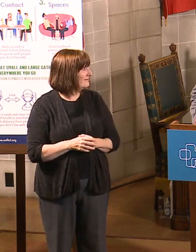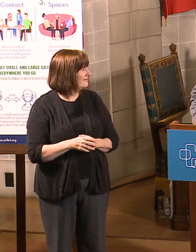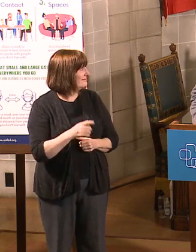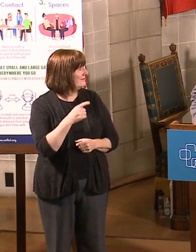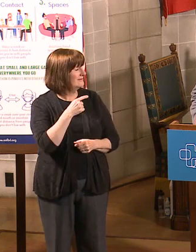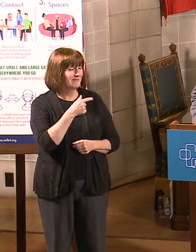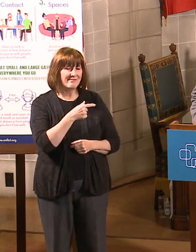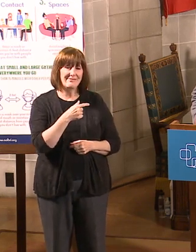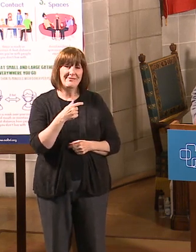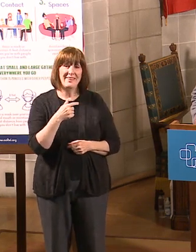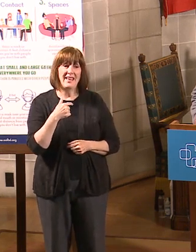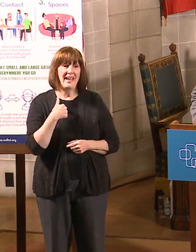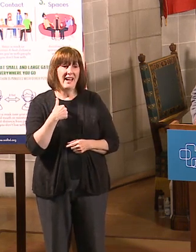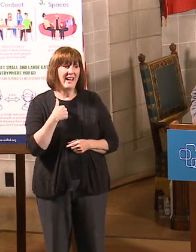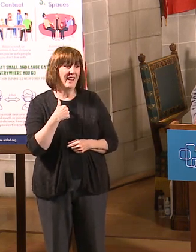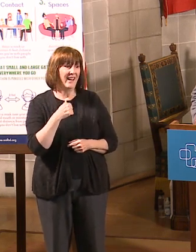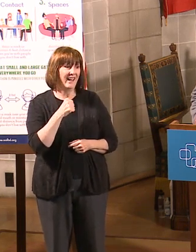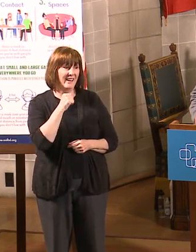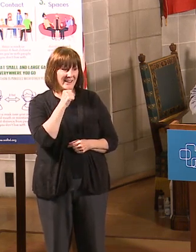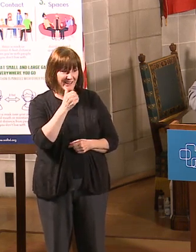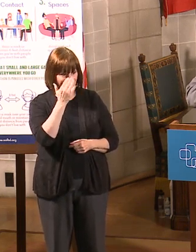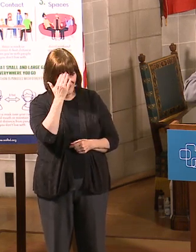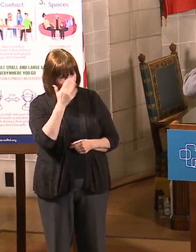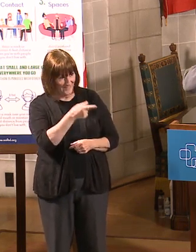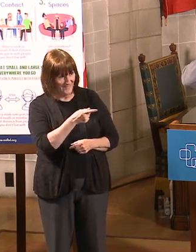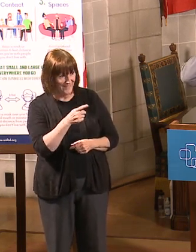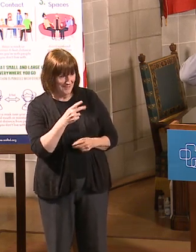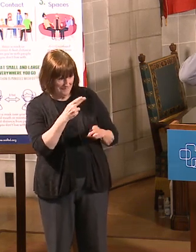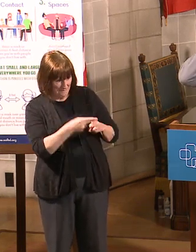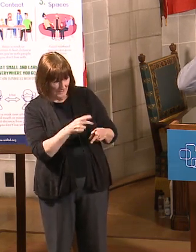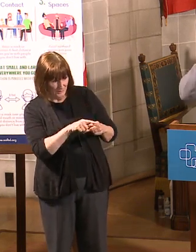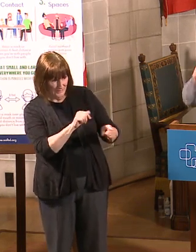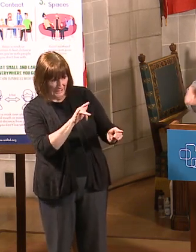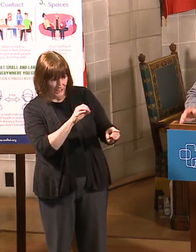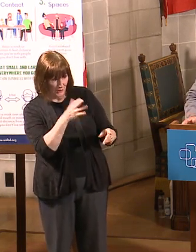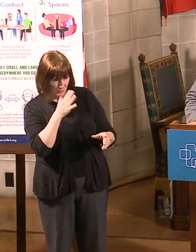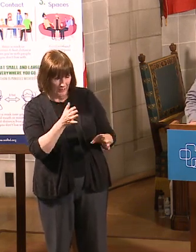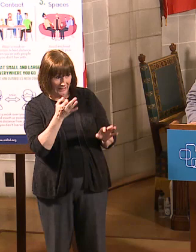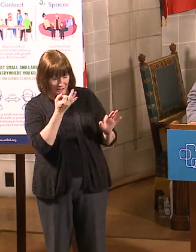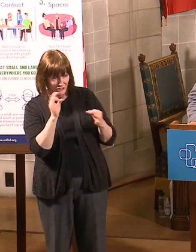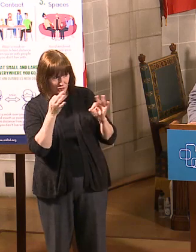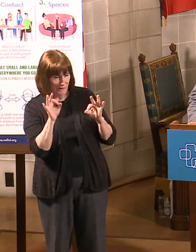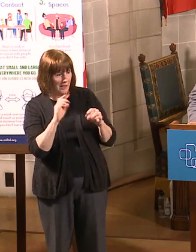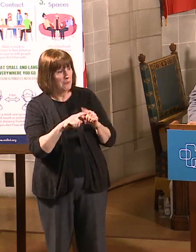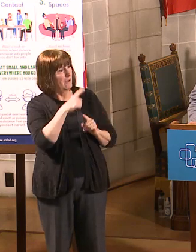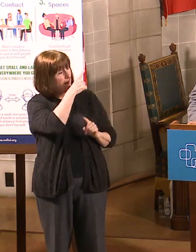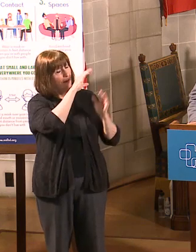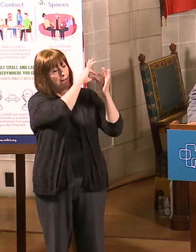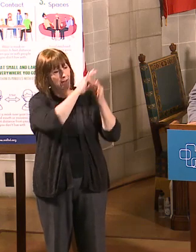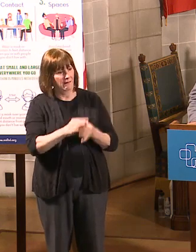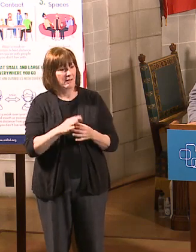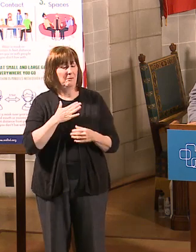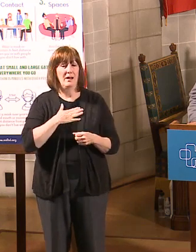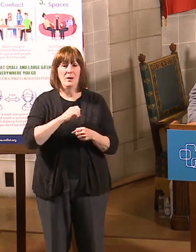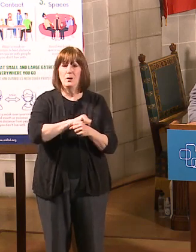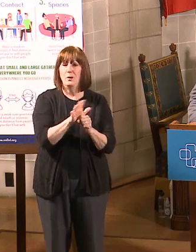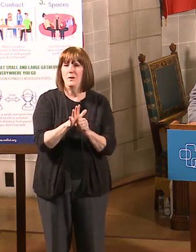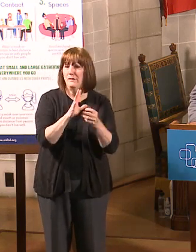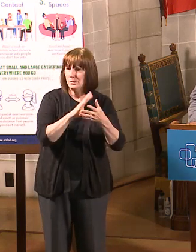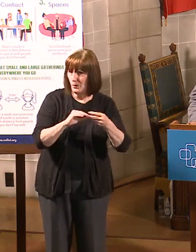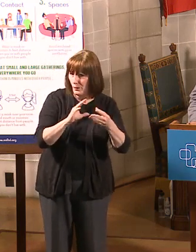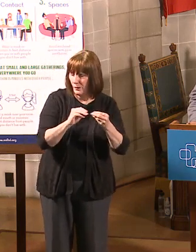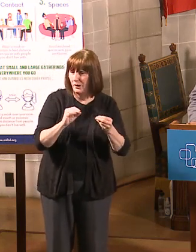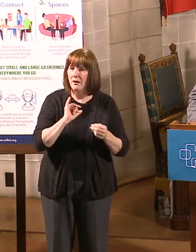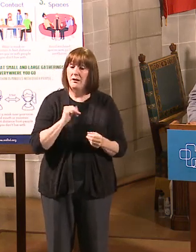I mentioned this to Taylor on the way in. I didn't know if this is going to be a distraction or not, but it actually plays into my COVID story, because when I